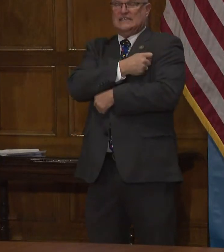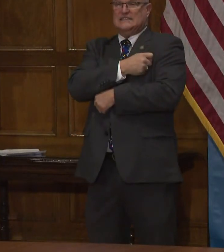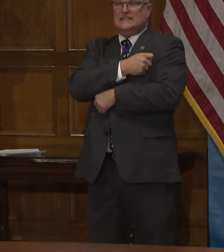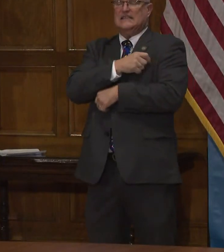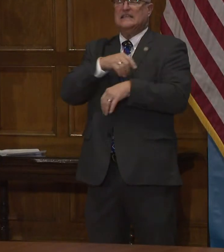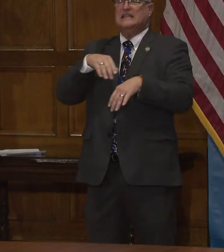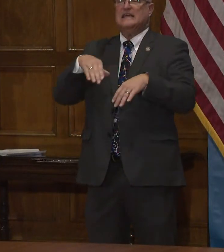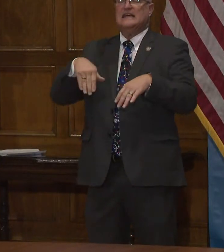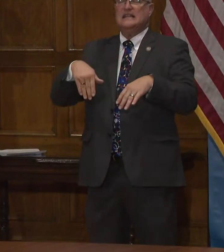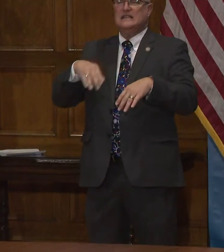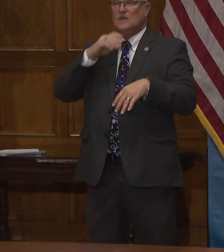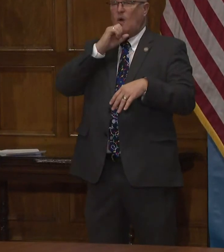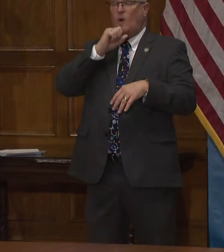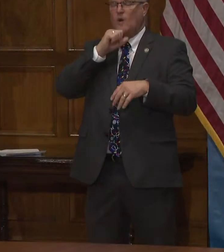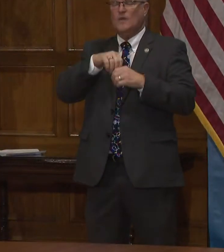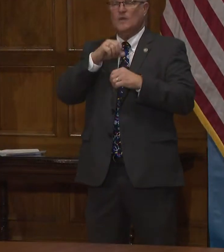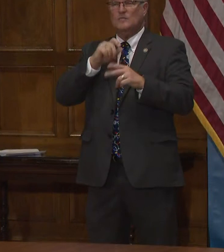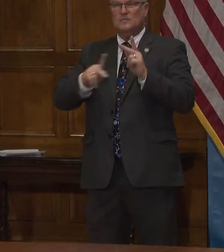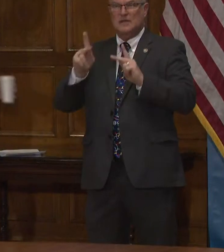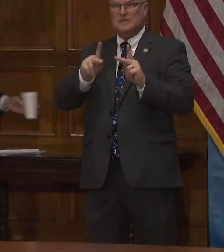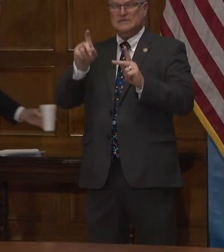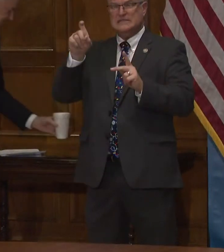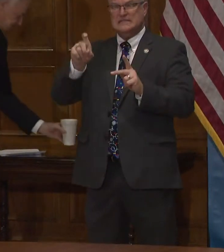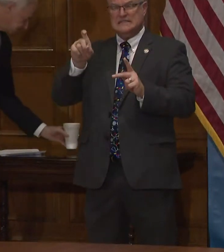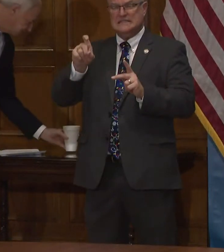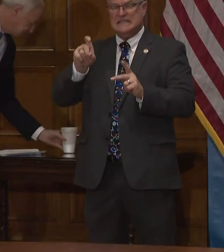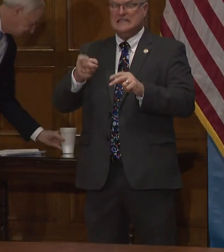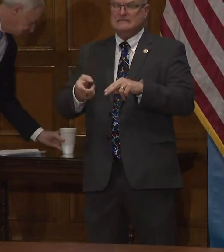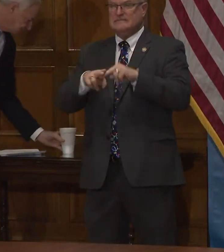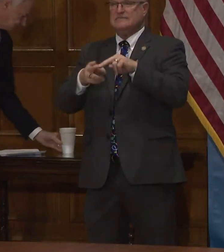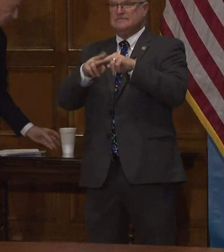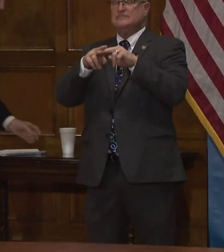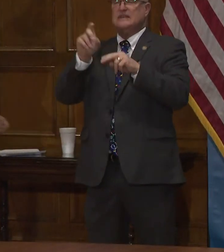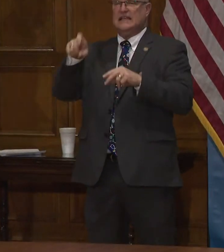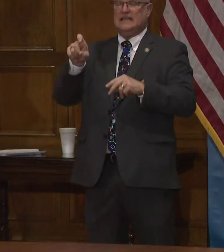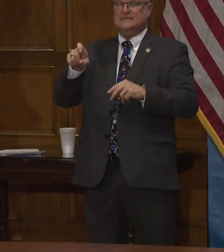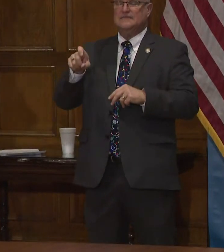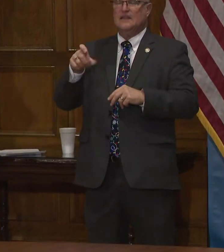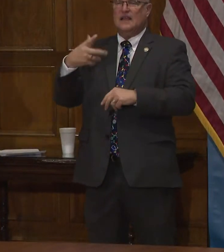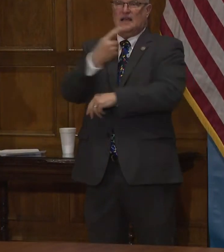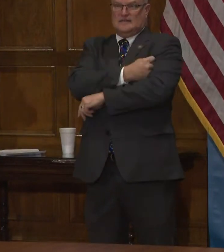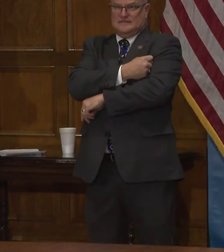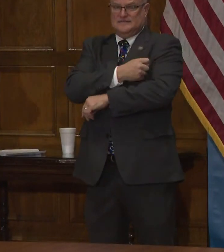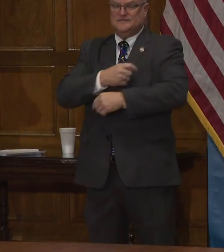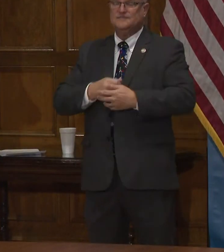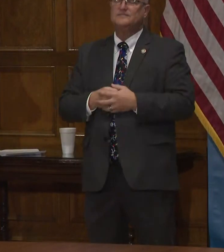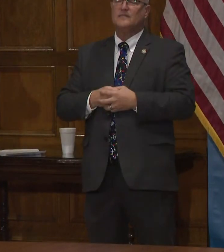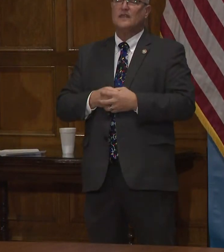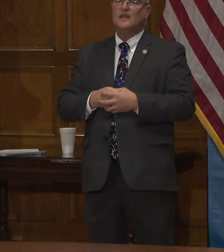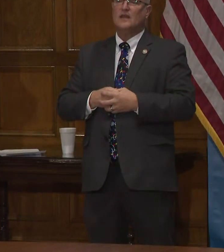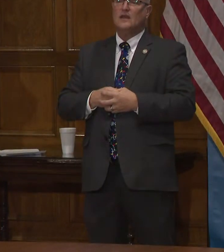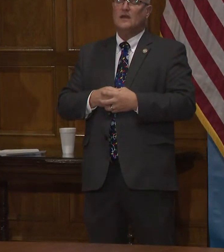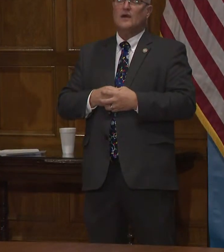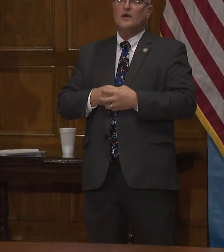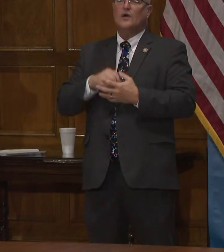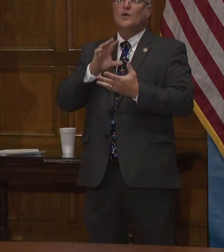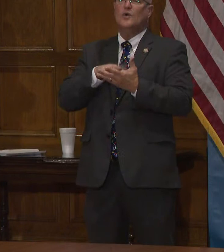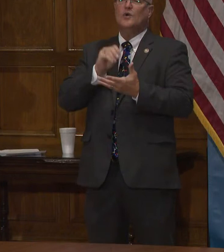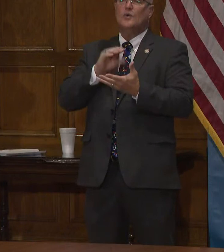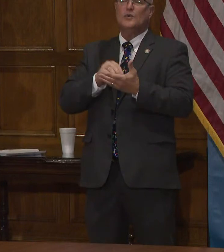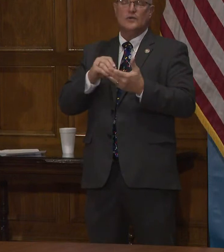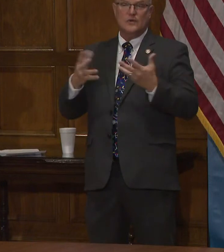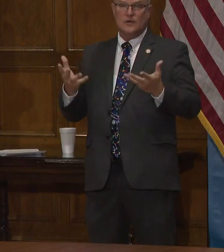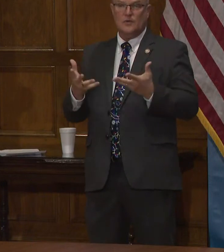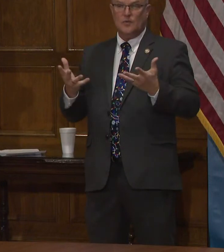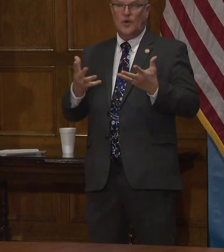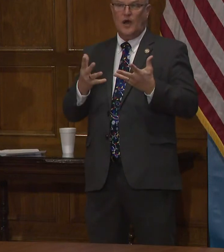hold in the older population, and we need to boost or re-immunize at intervals. What we're learning about these vaccines is